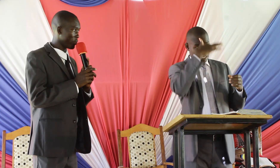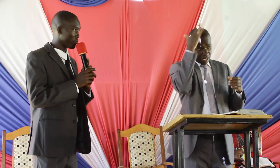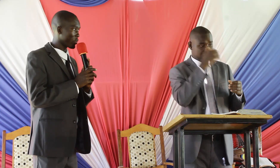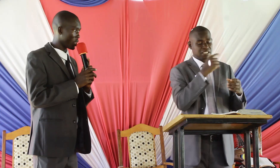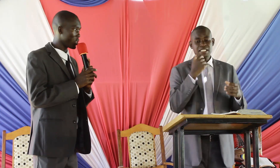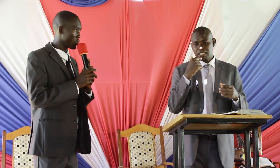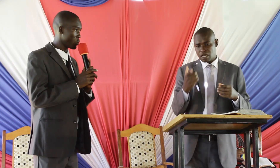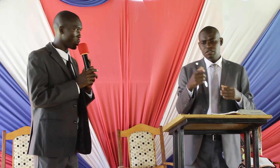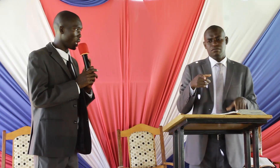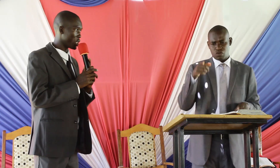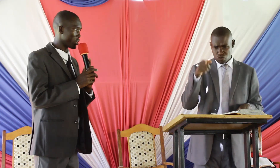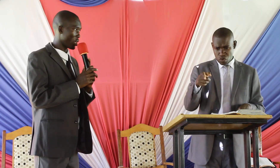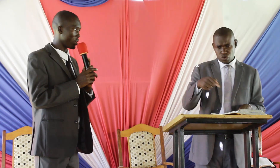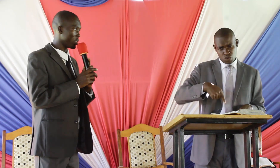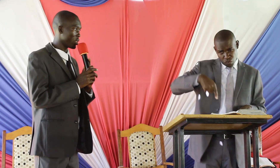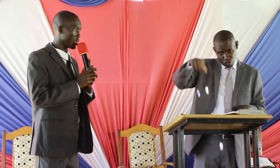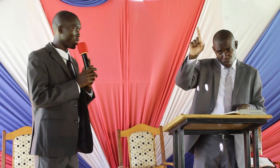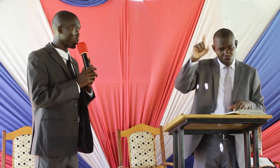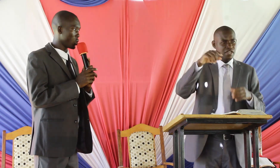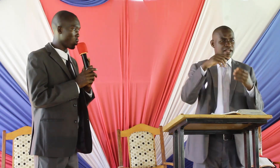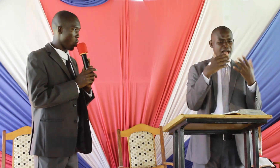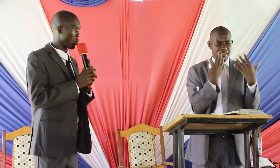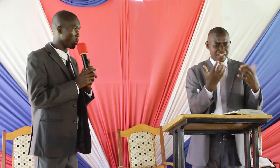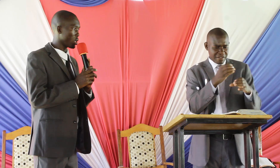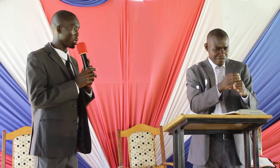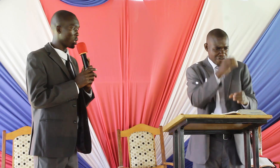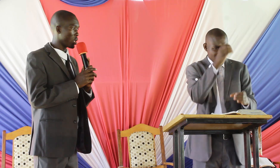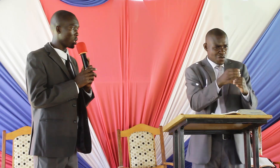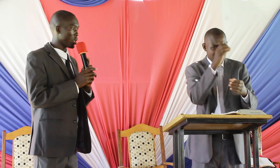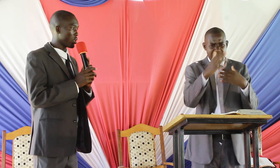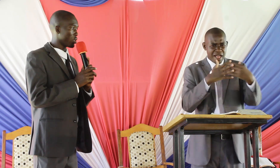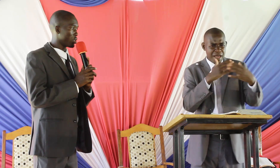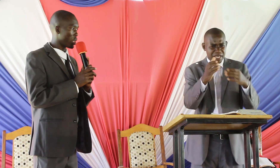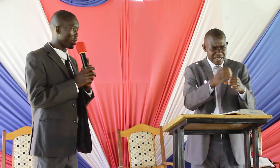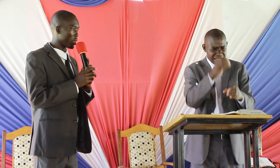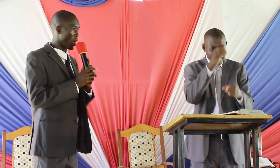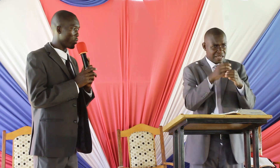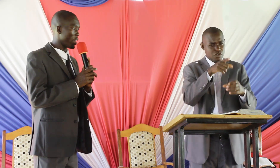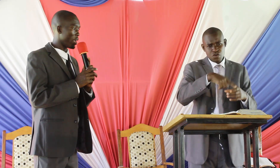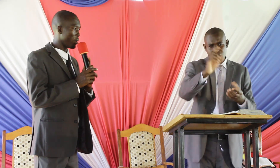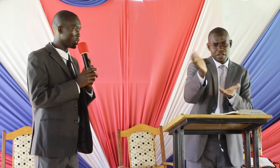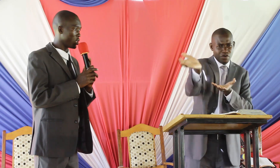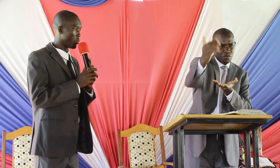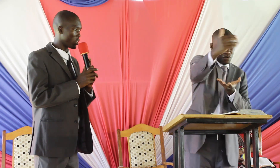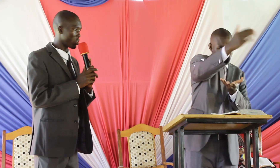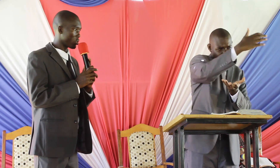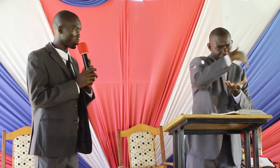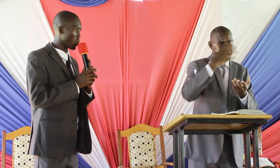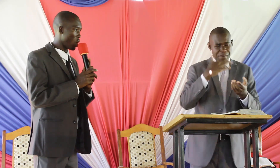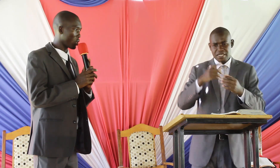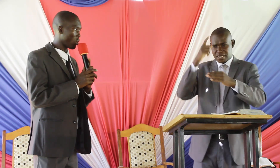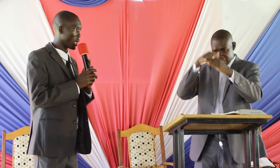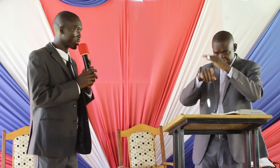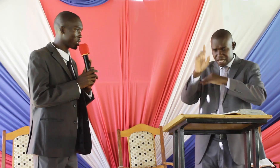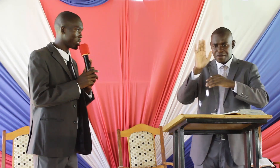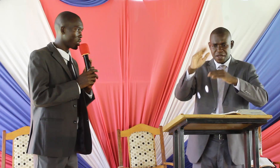Then, it is true, Elisha said, you go, Take even empty vessels. Go